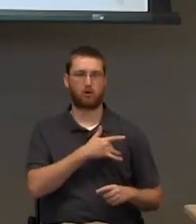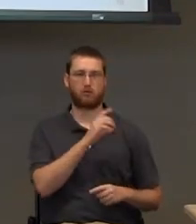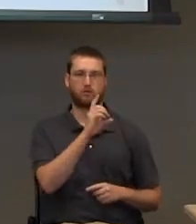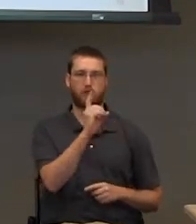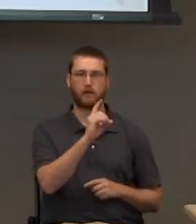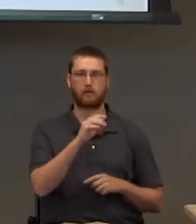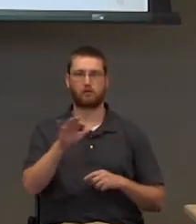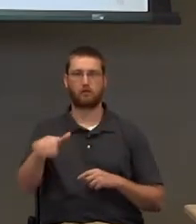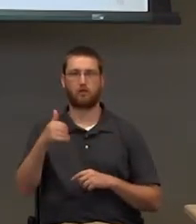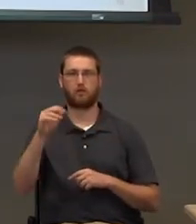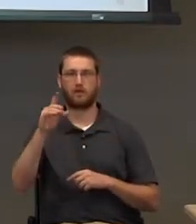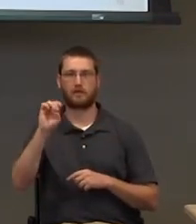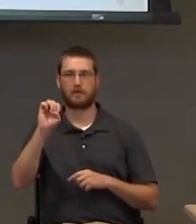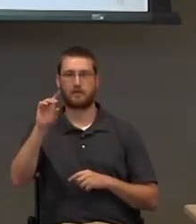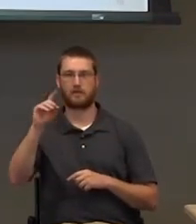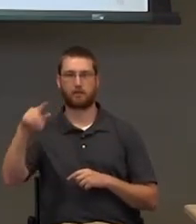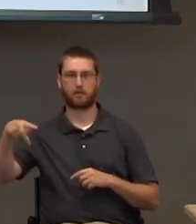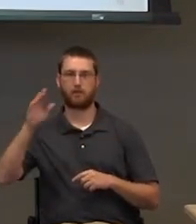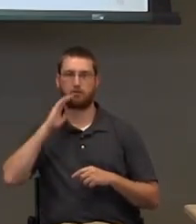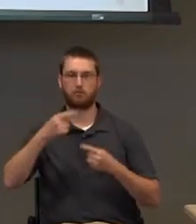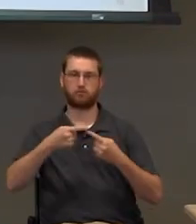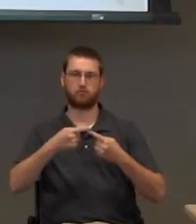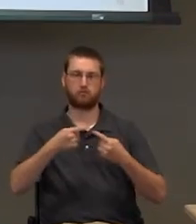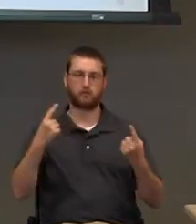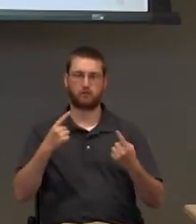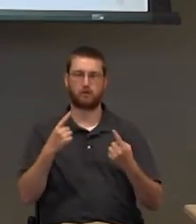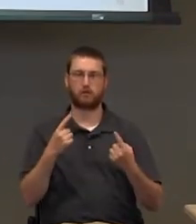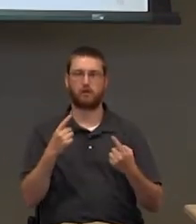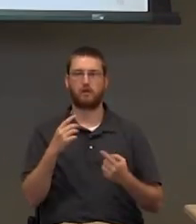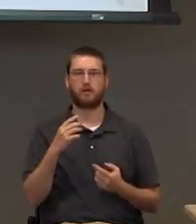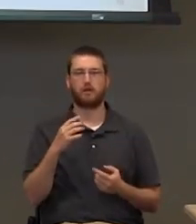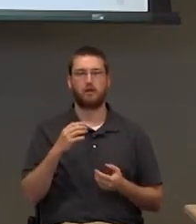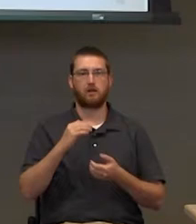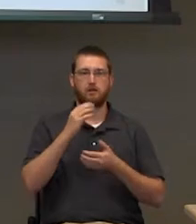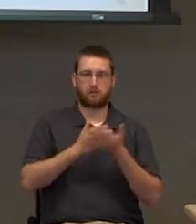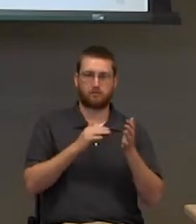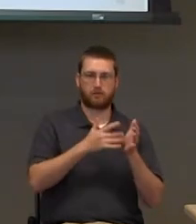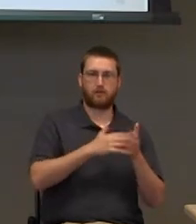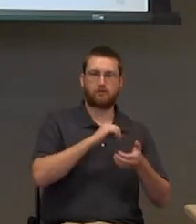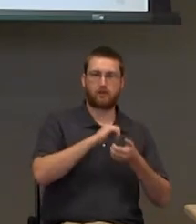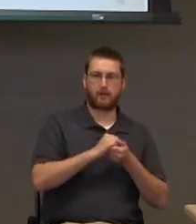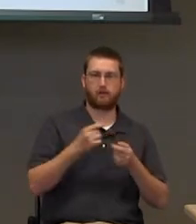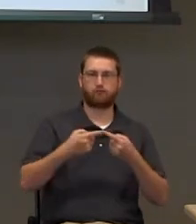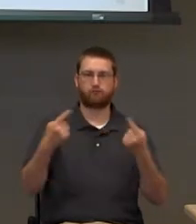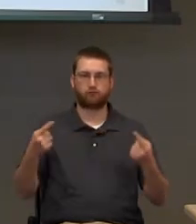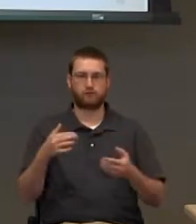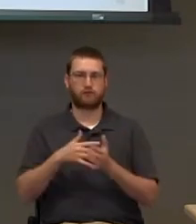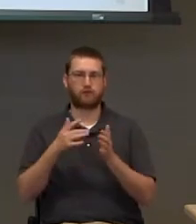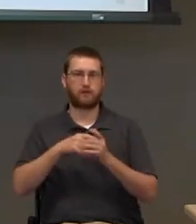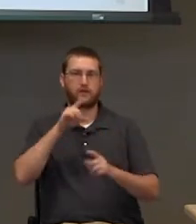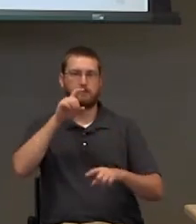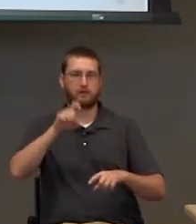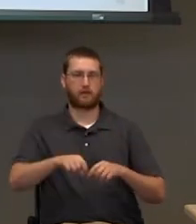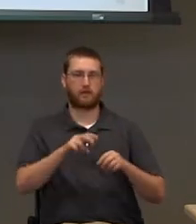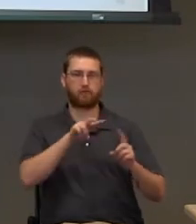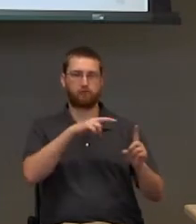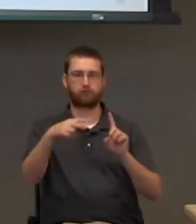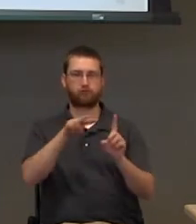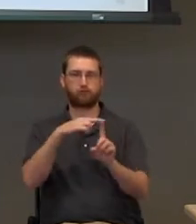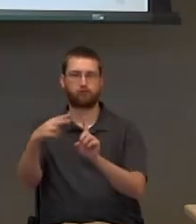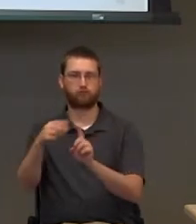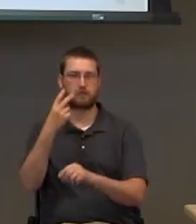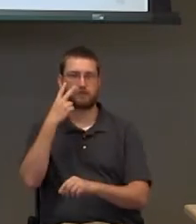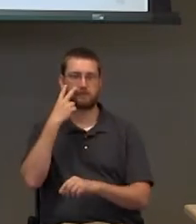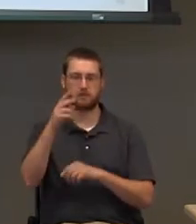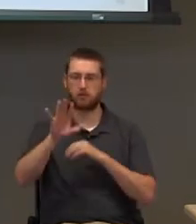economic development entity will disagree. And that's okay. You need to have various perspectives bringing ideas to the table so that you can see